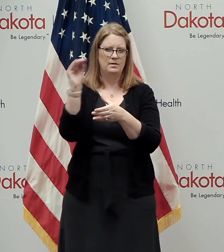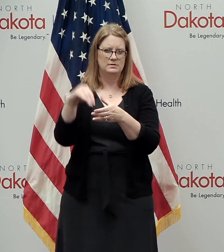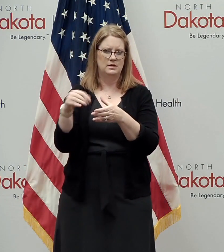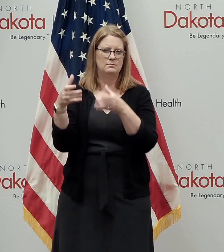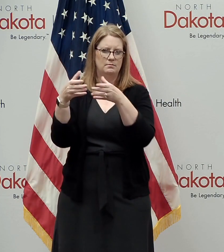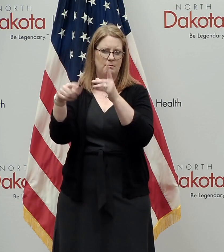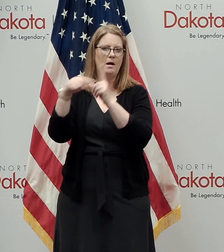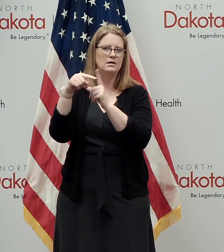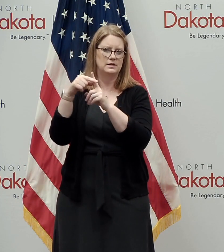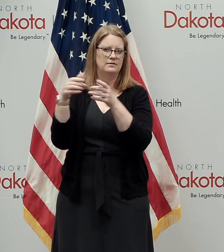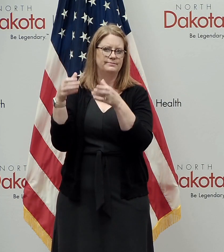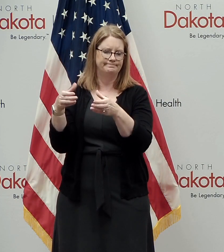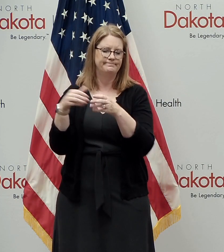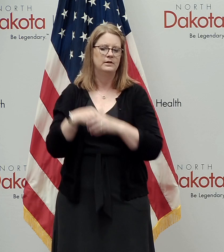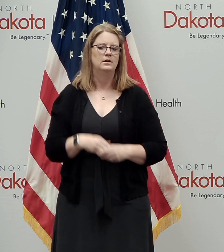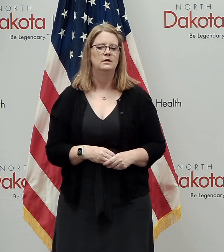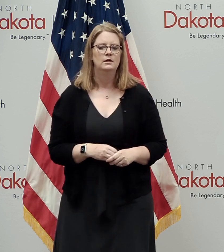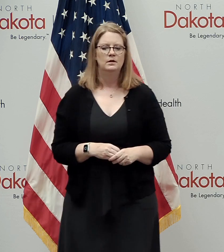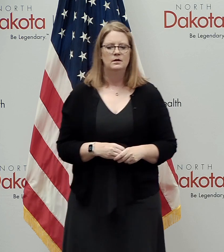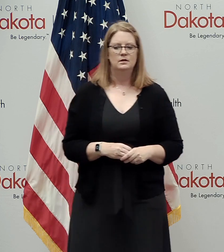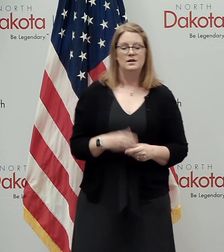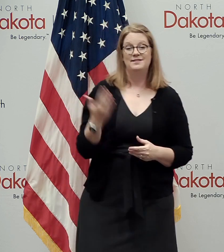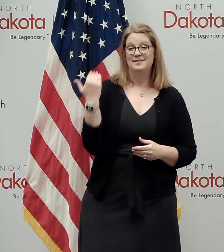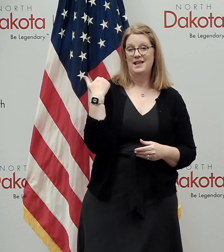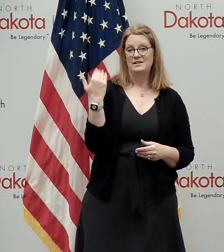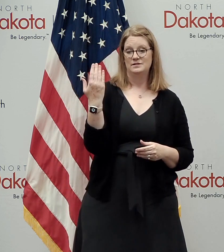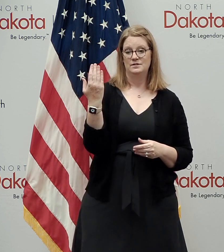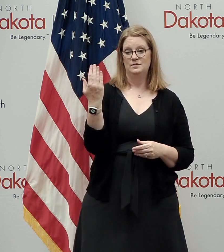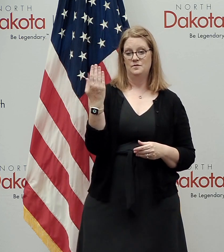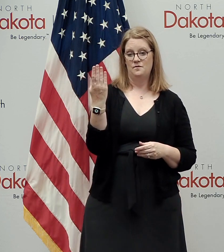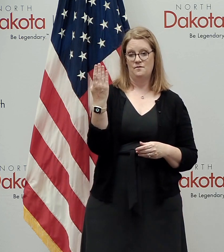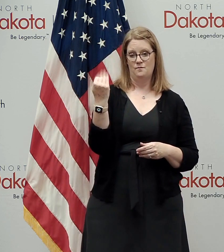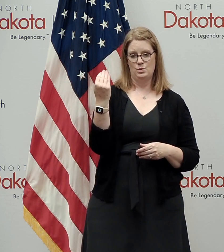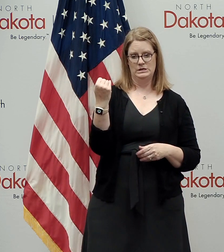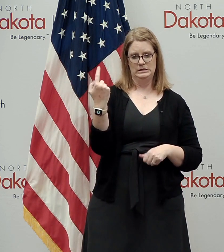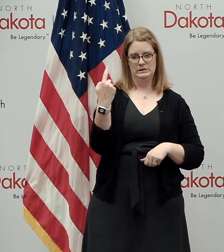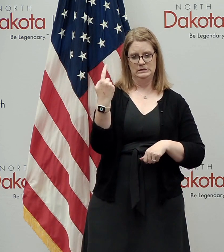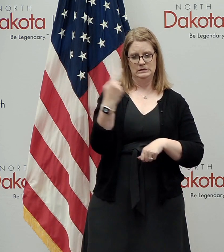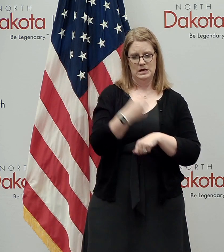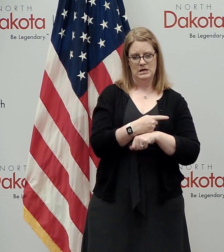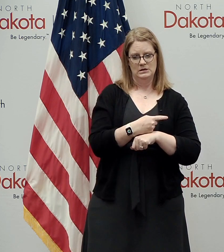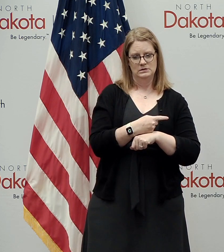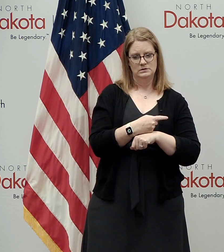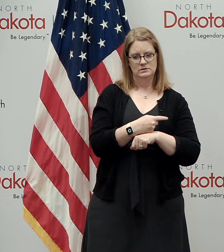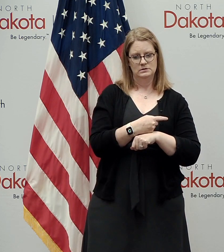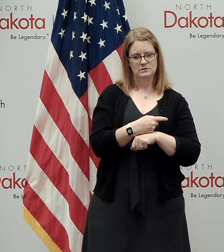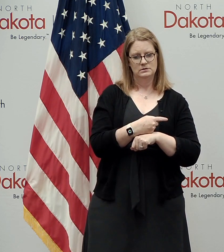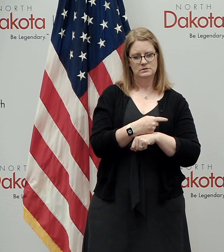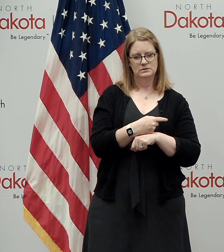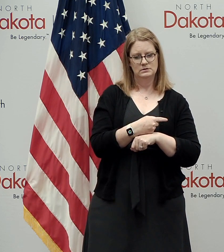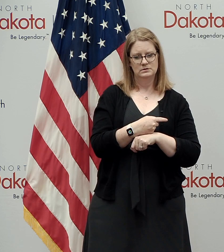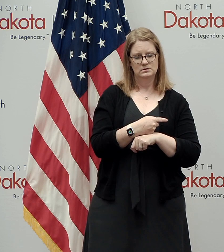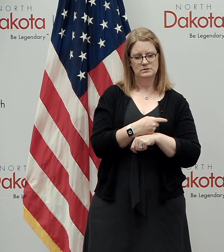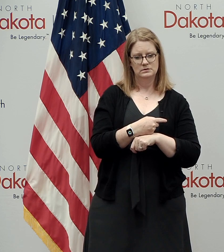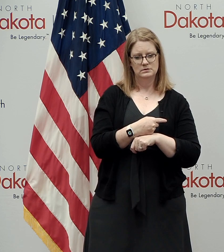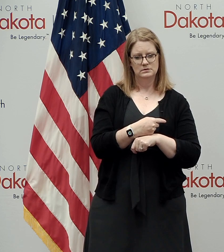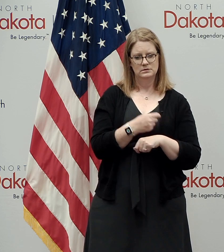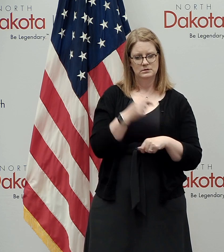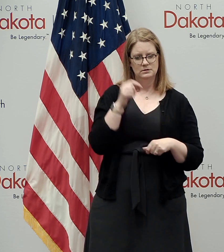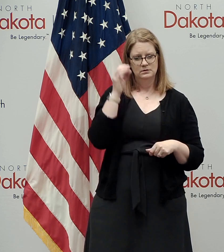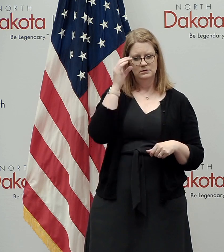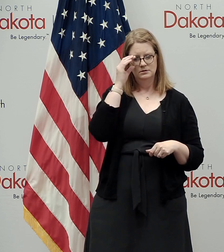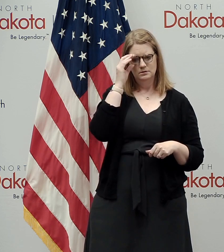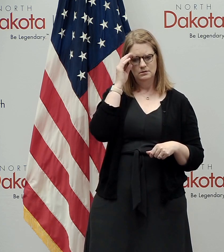When we take a look at the rolling average, again, this is another thing that we're taking a look at as we go through